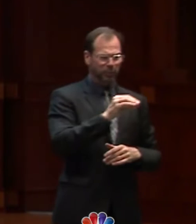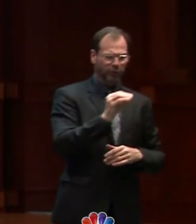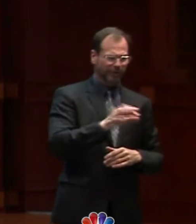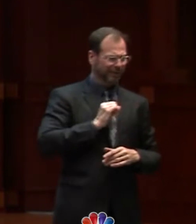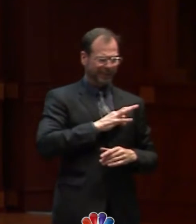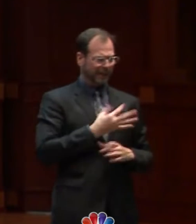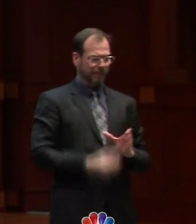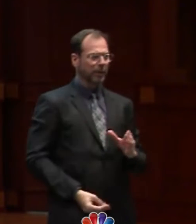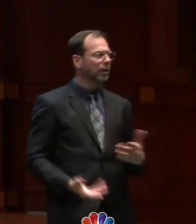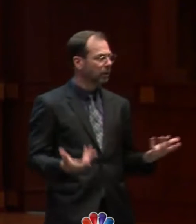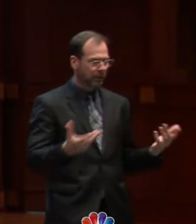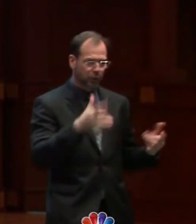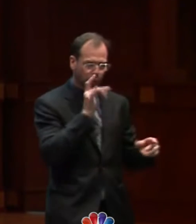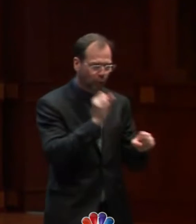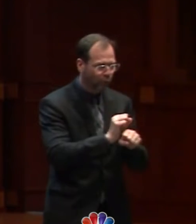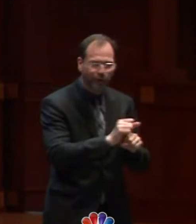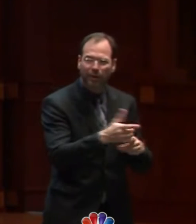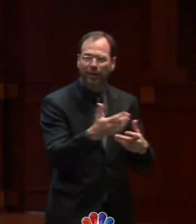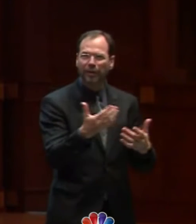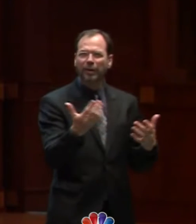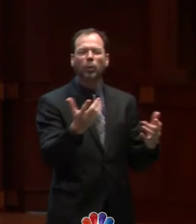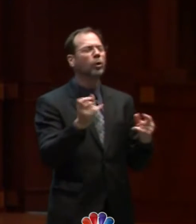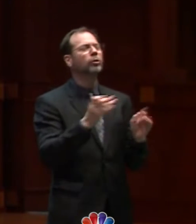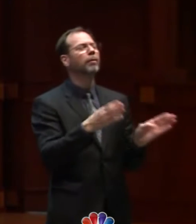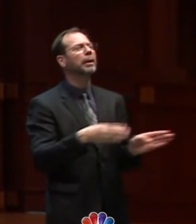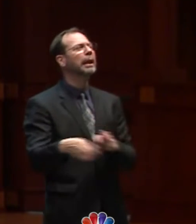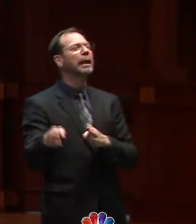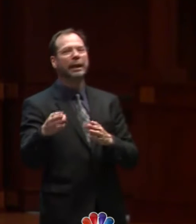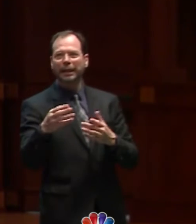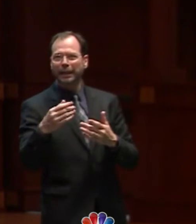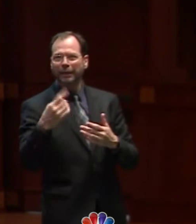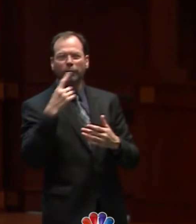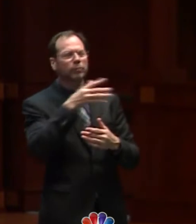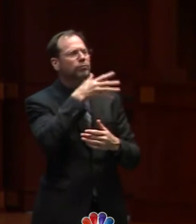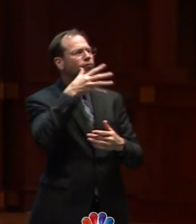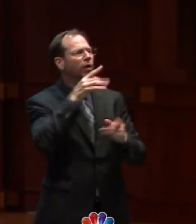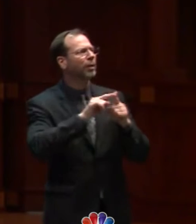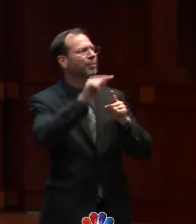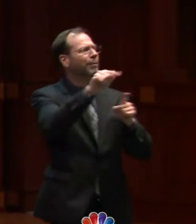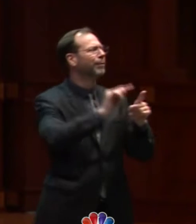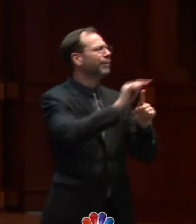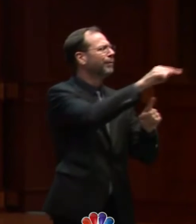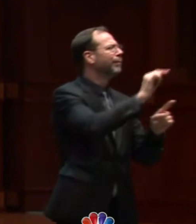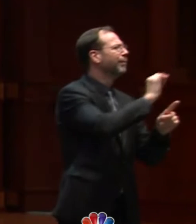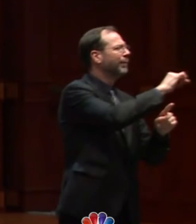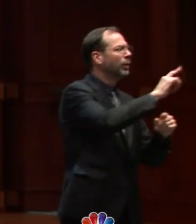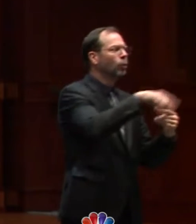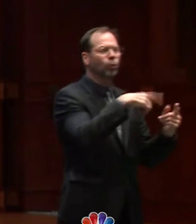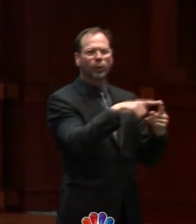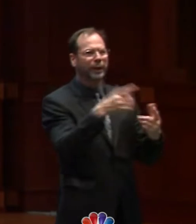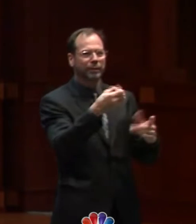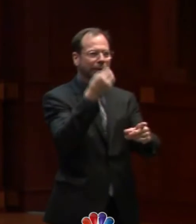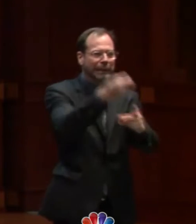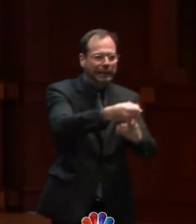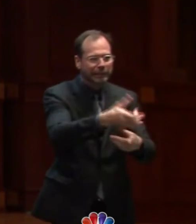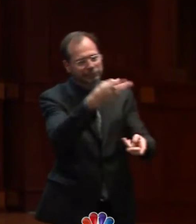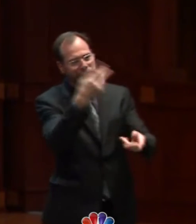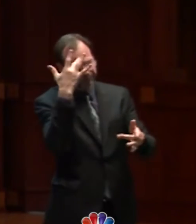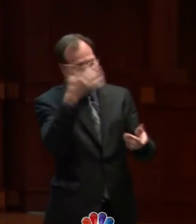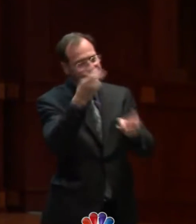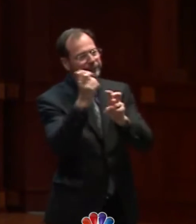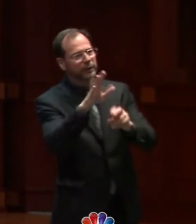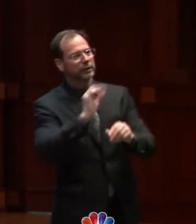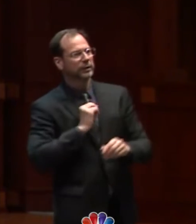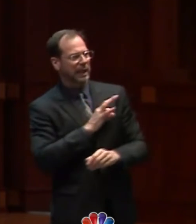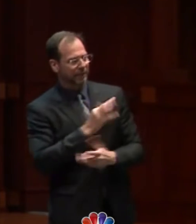because they have such a small area. What's kind of the plan in place for these rural areas, especially when their staff gets sick?